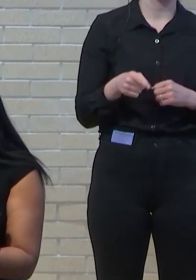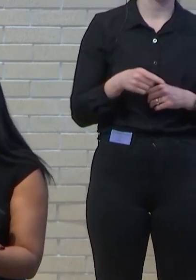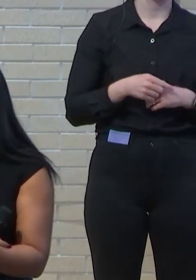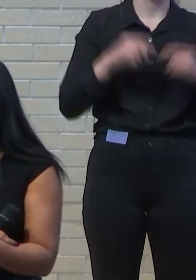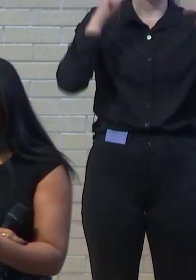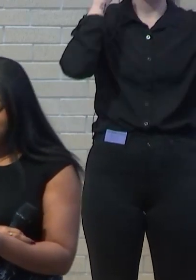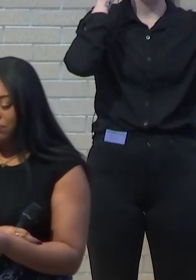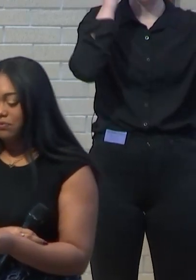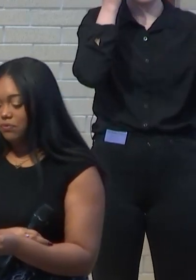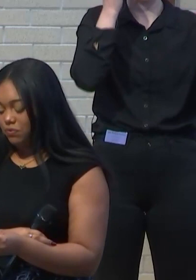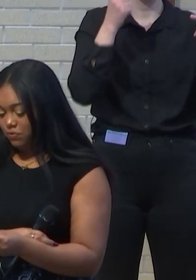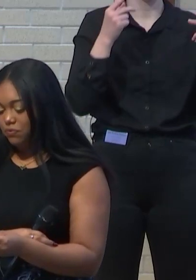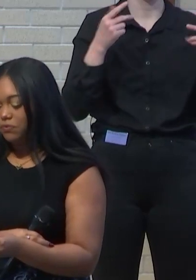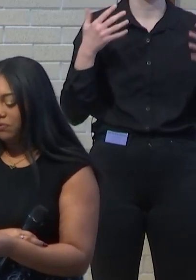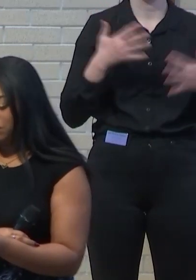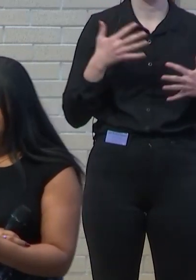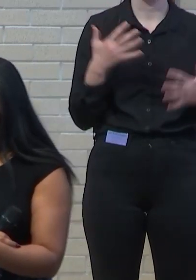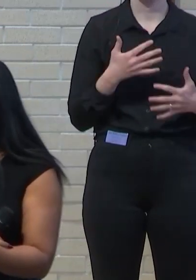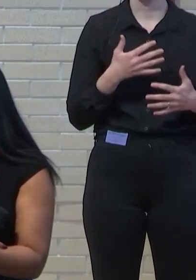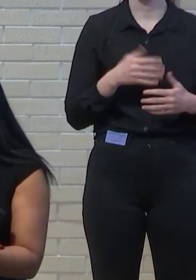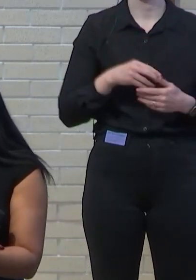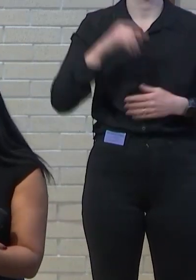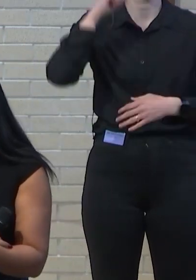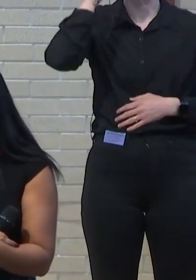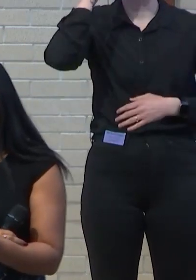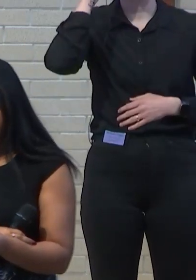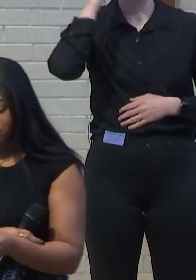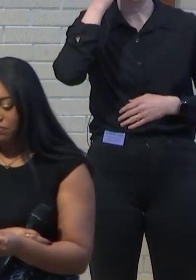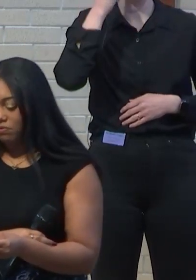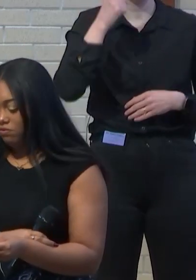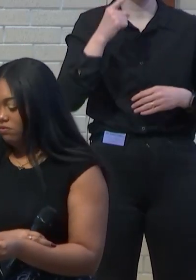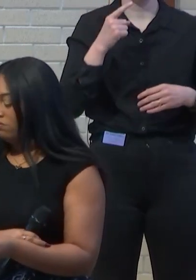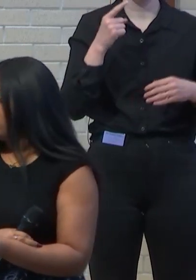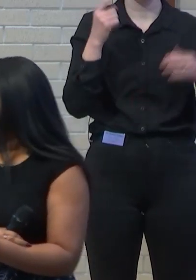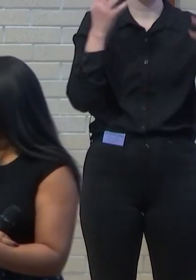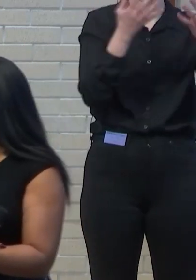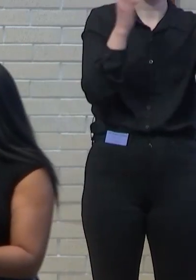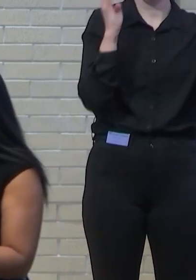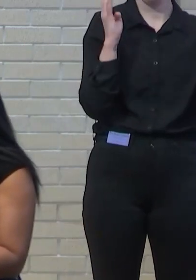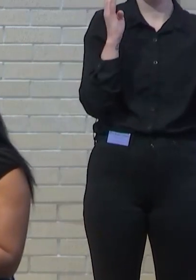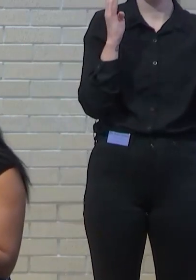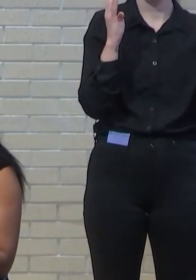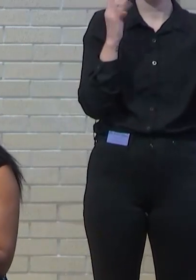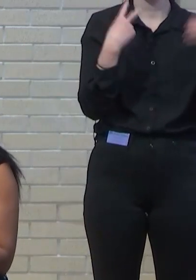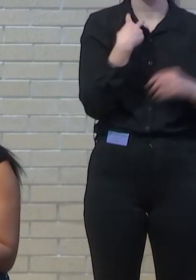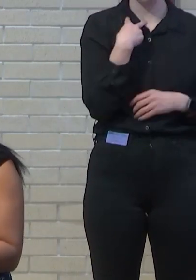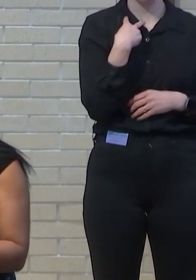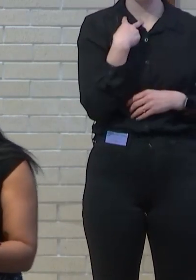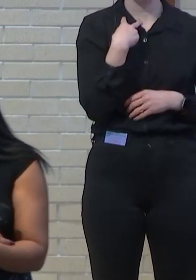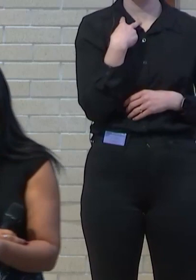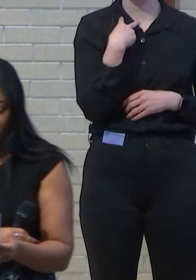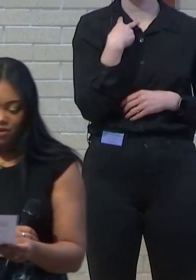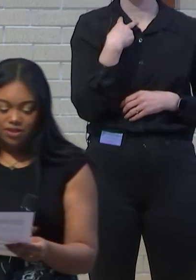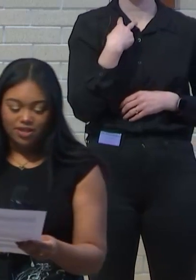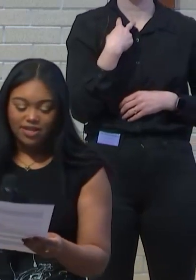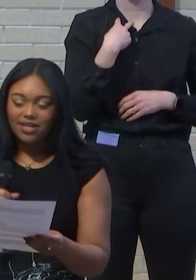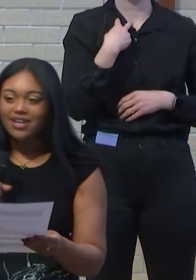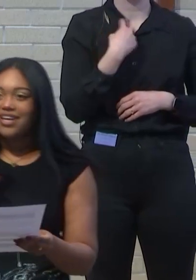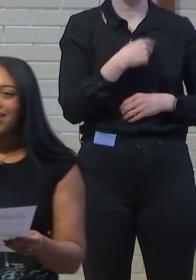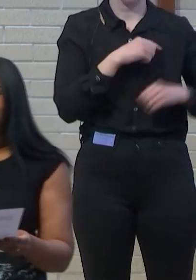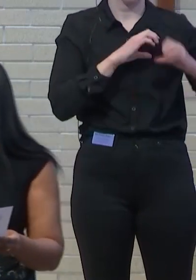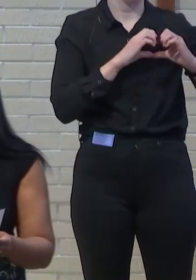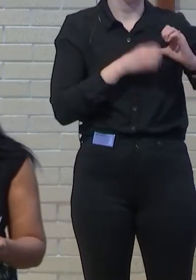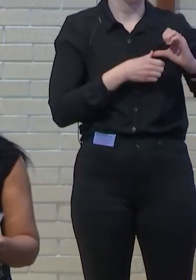someone else, and find yourself emotionally and physically caged. This is where that heartache will lead you if you do not deal with